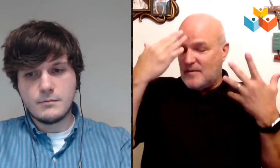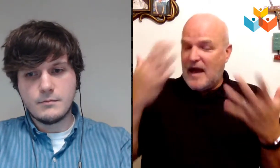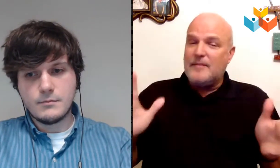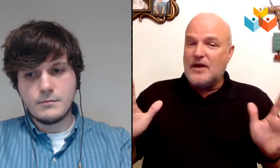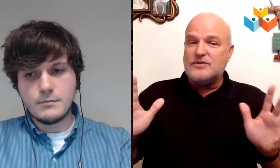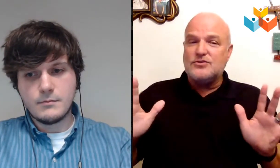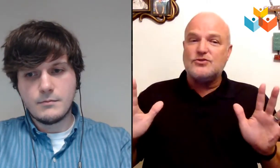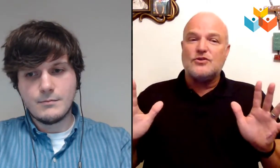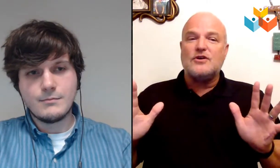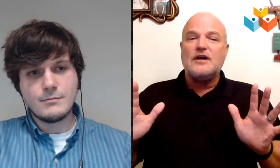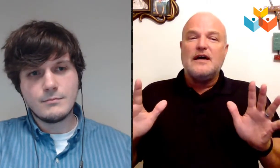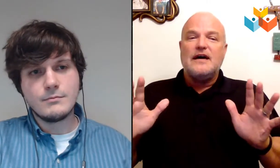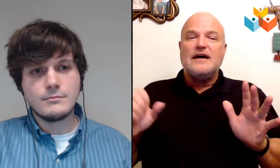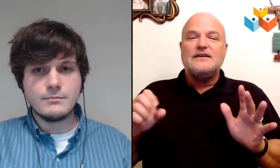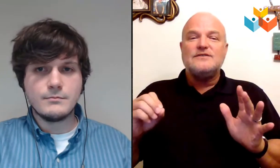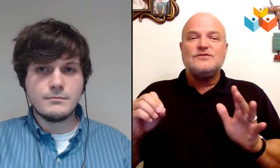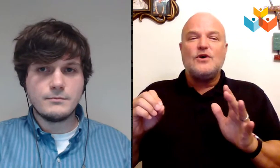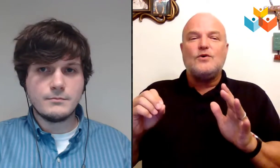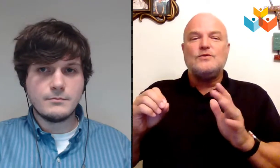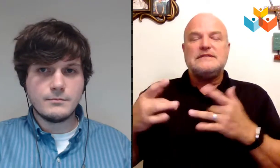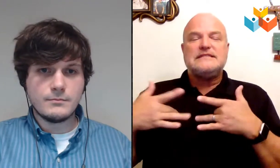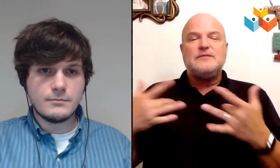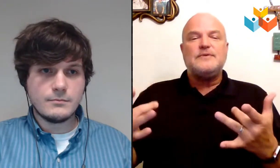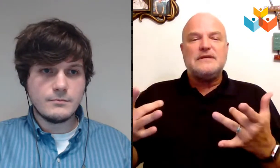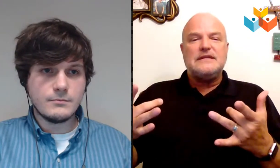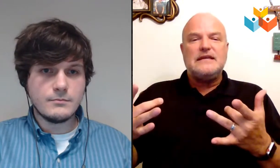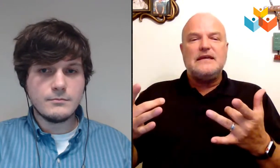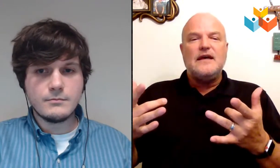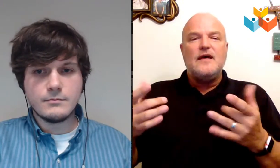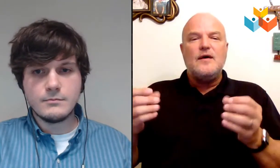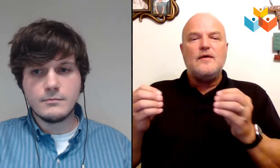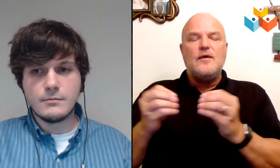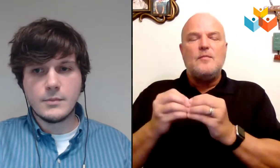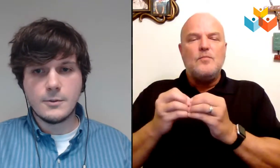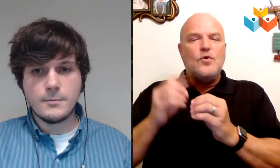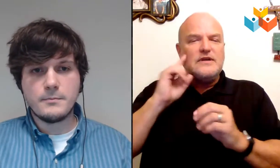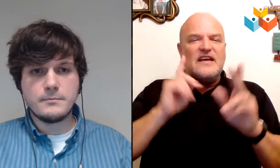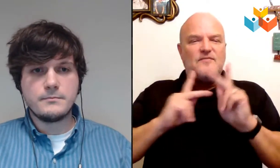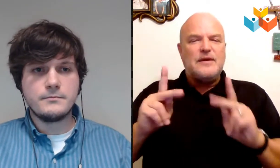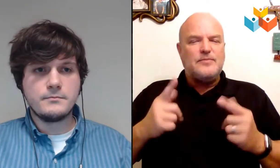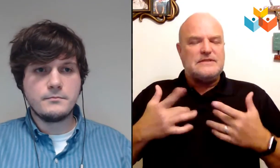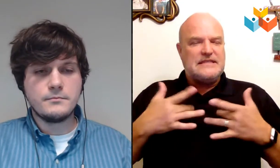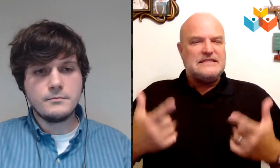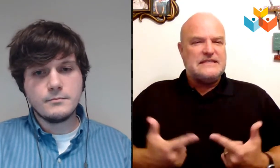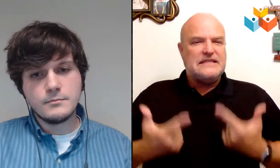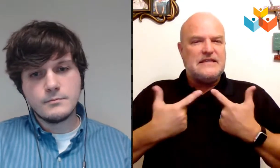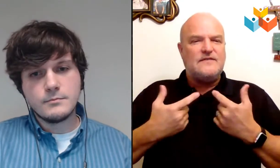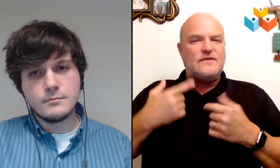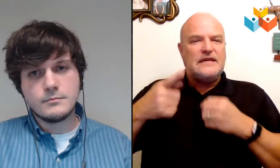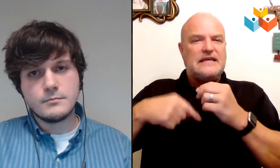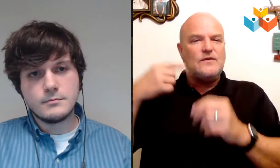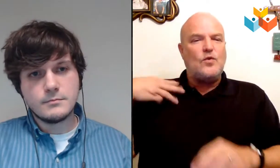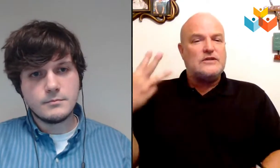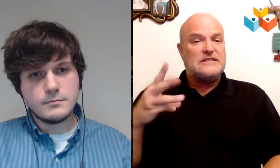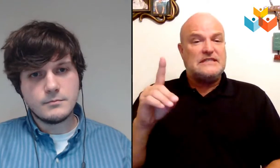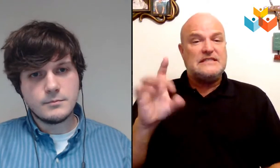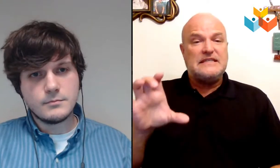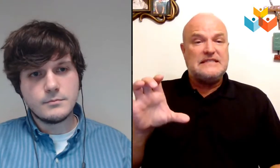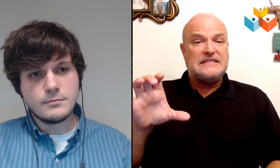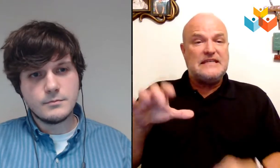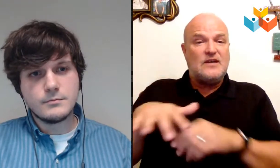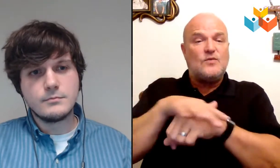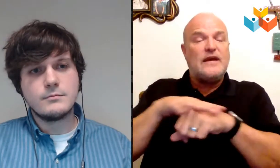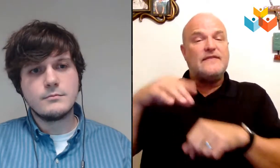one came from, I'm not sure. So typically, more deaf people tend to live in